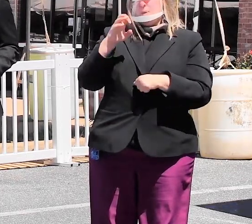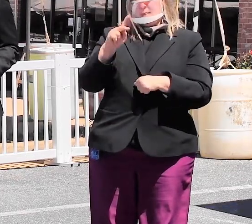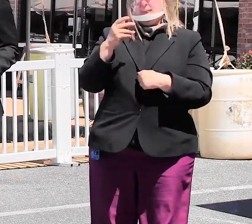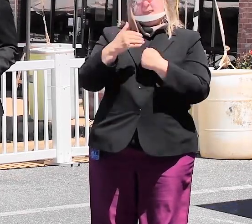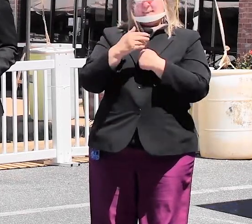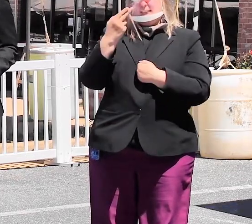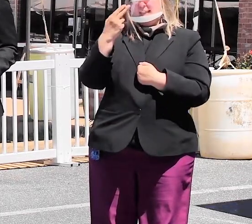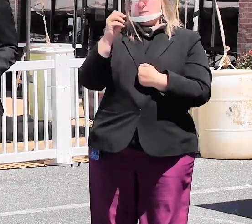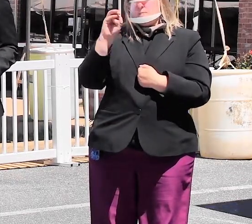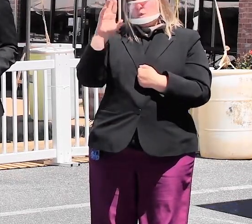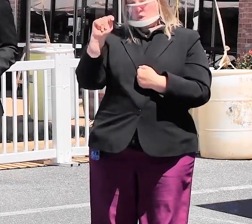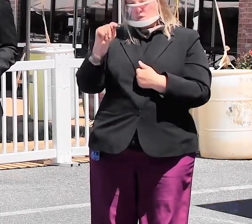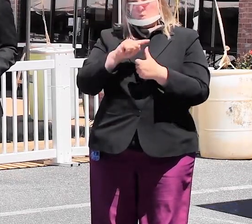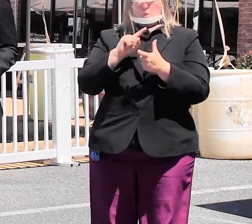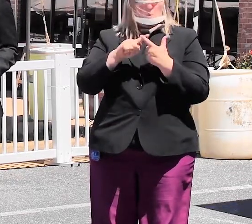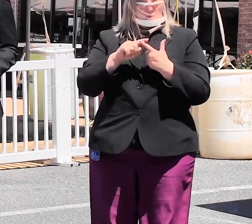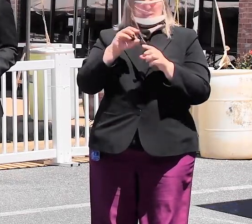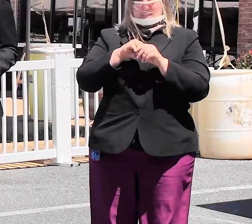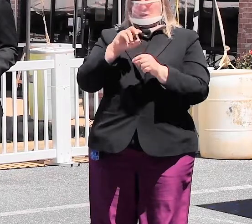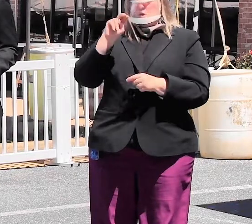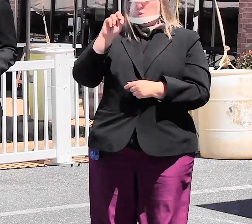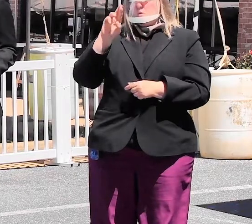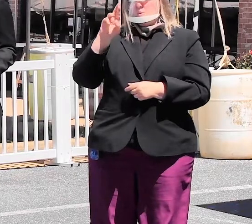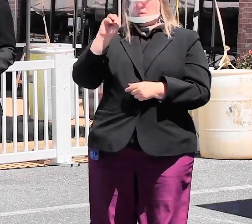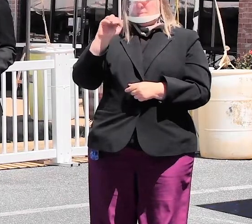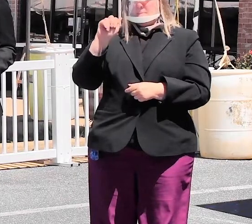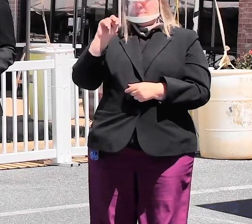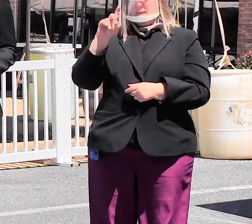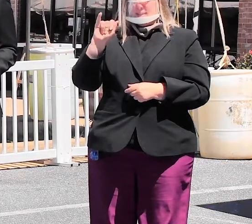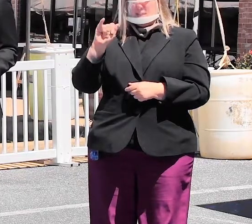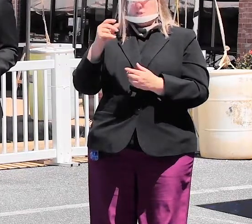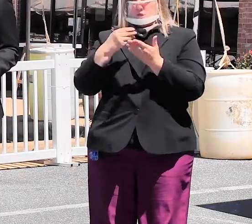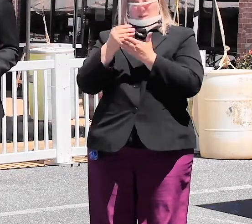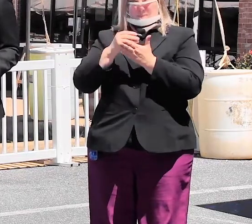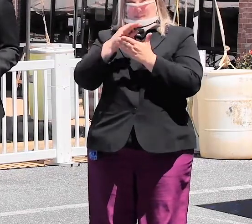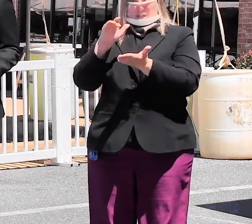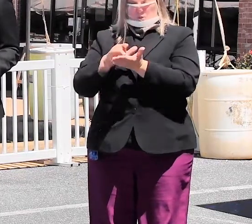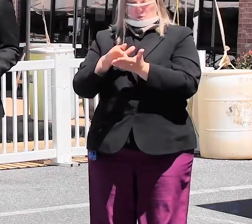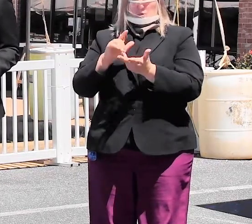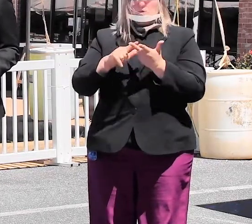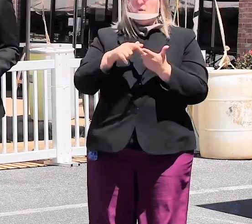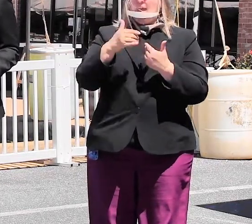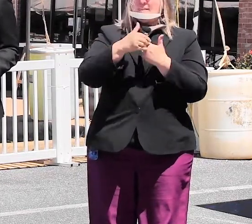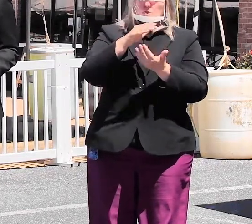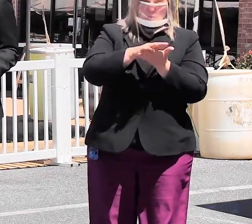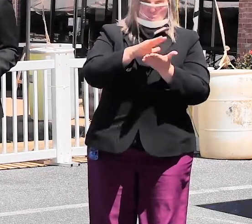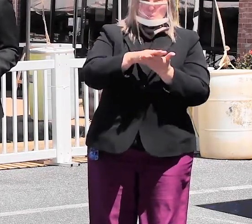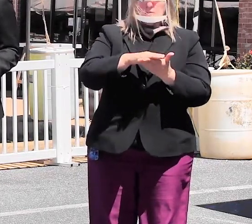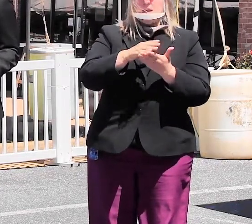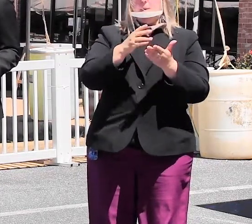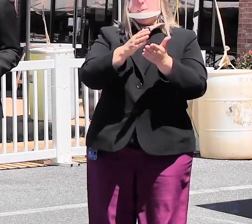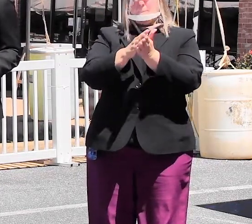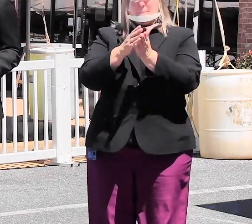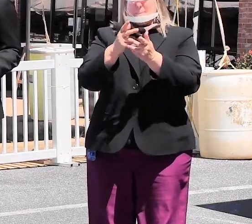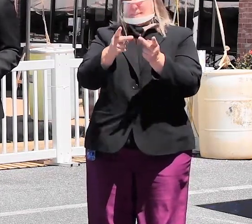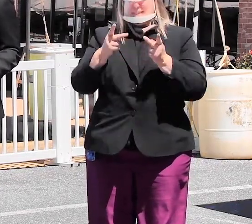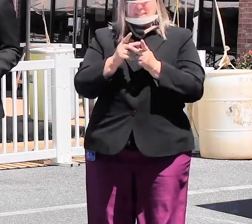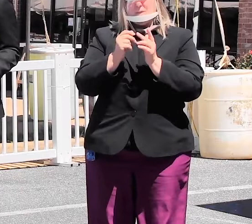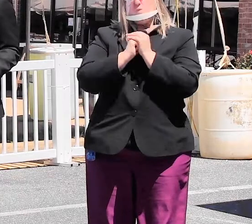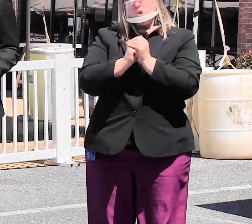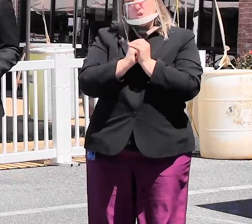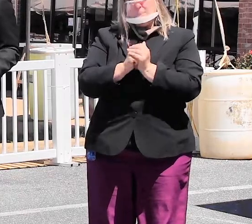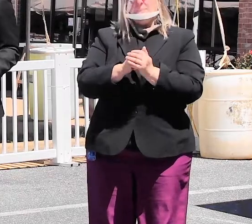Mart, or in the Normandy Shopping Center. We'll be at schools, places of worship, community